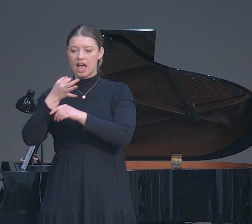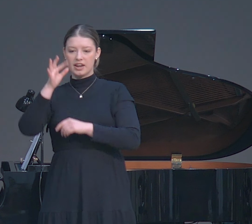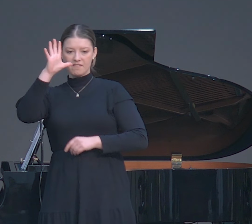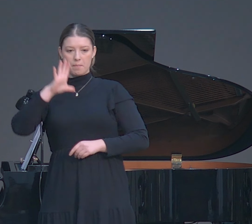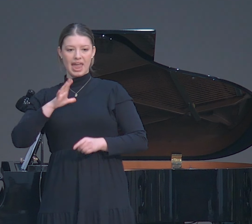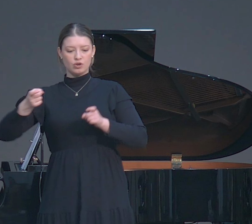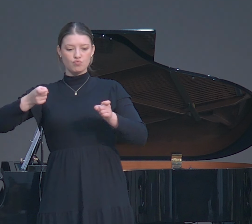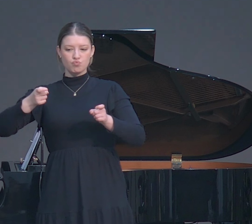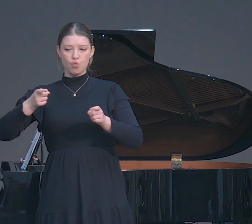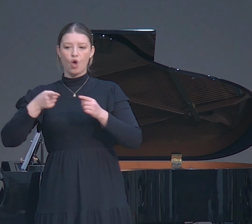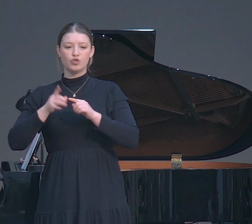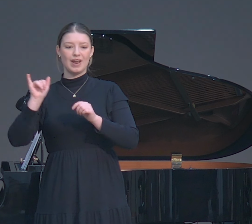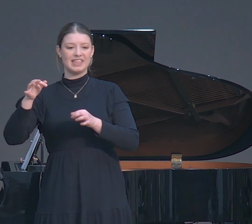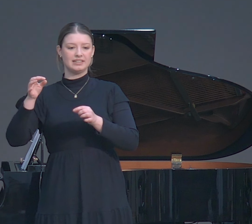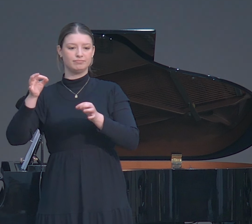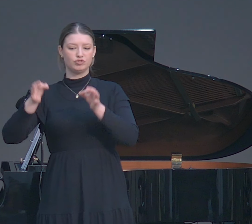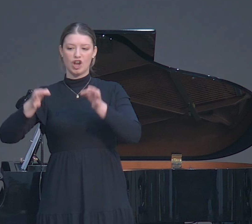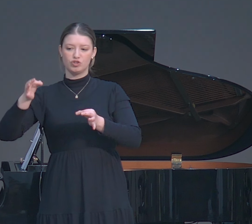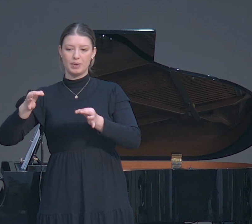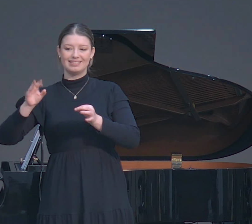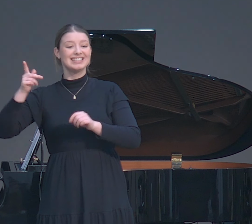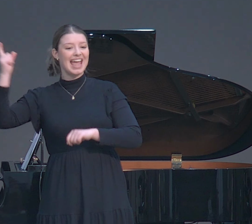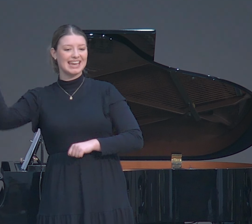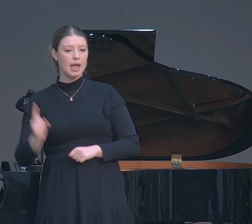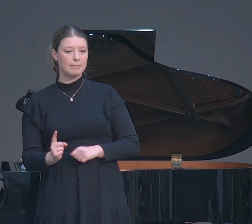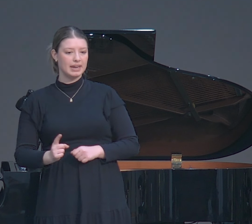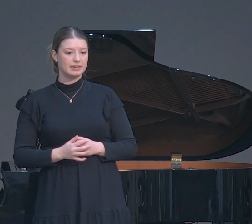in judgment, his second coming.